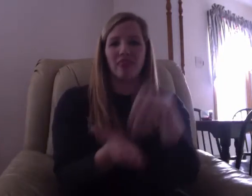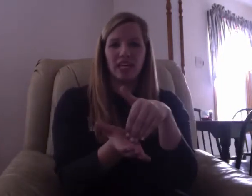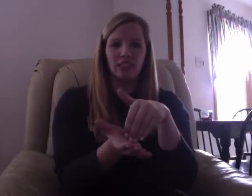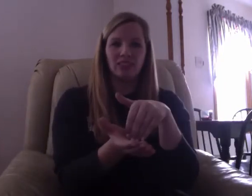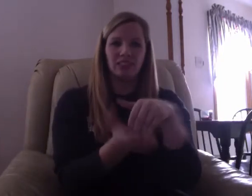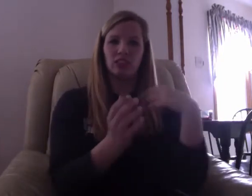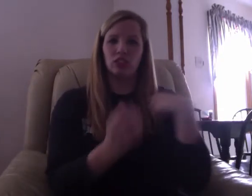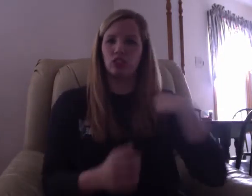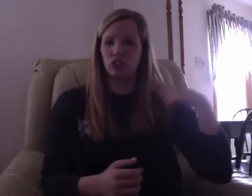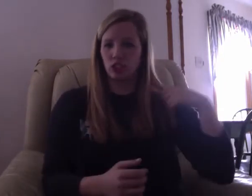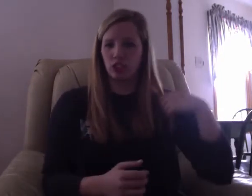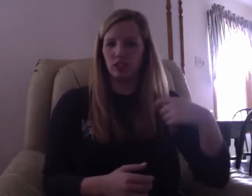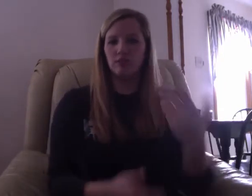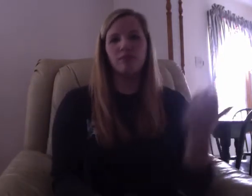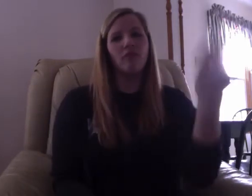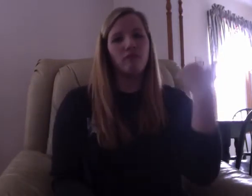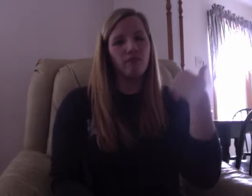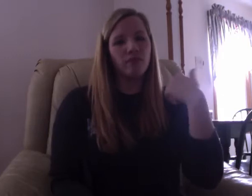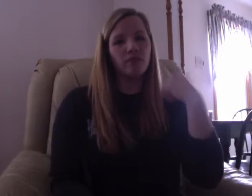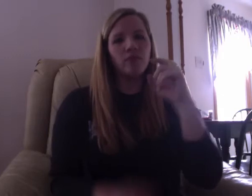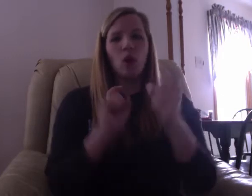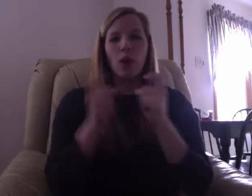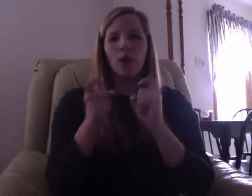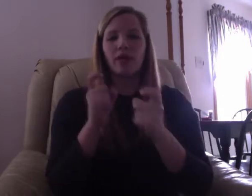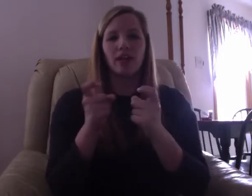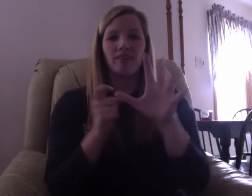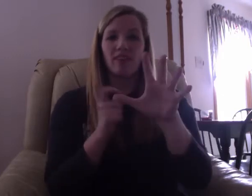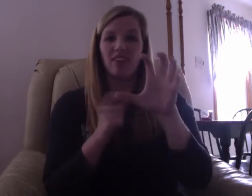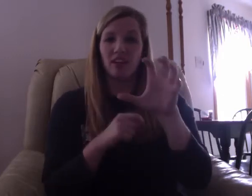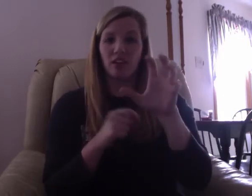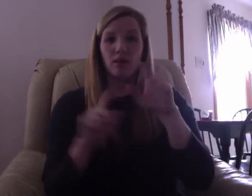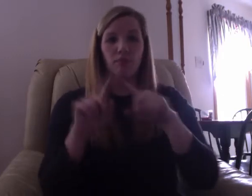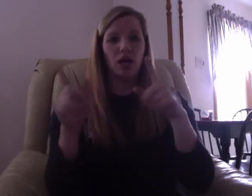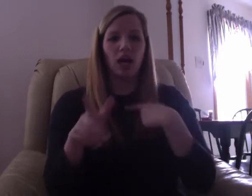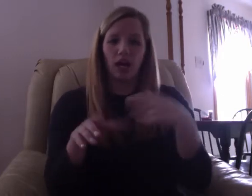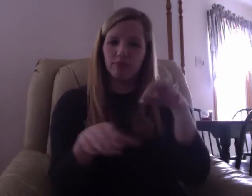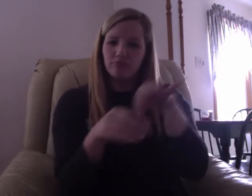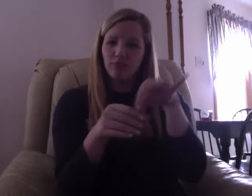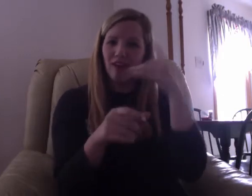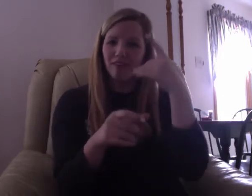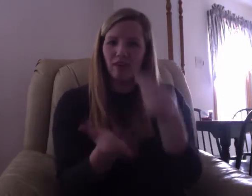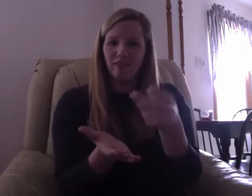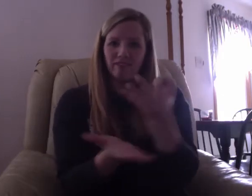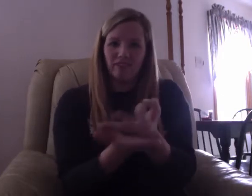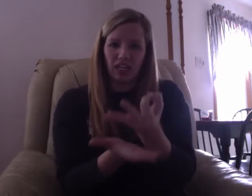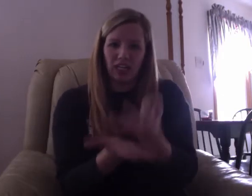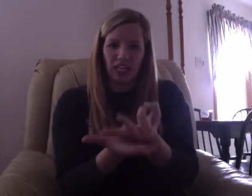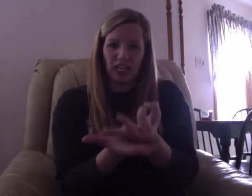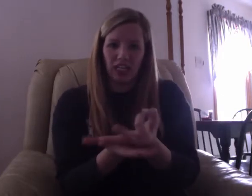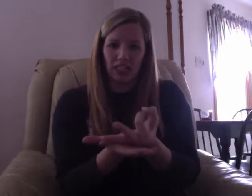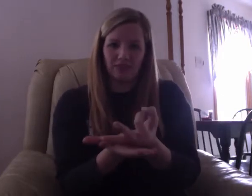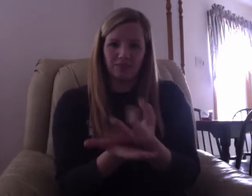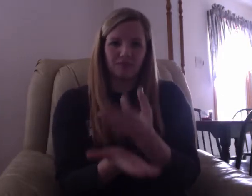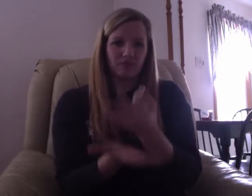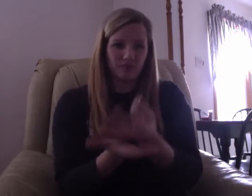we've always handed out 500, and I applied for funding so that some funding could match the same